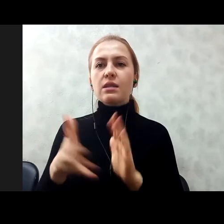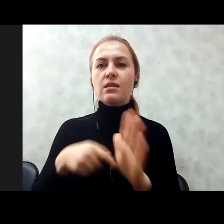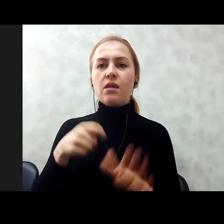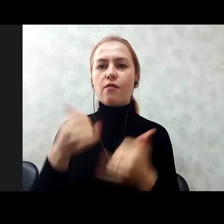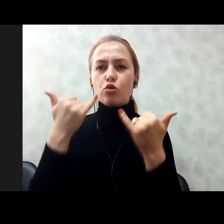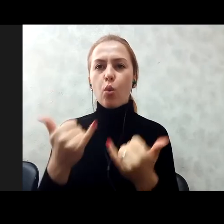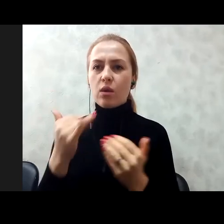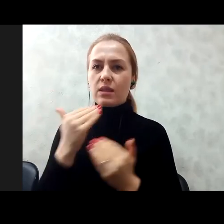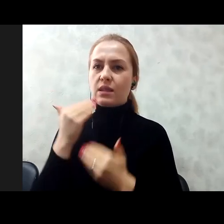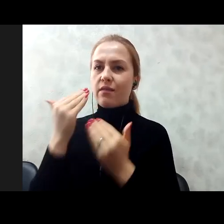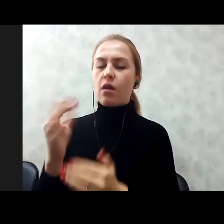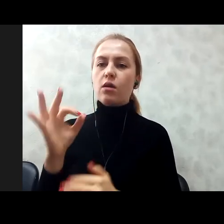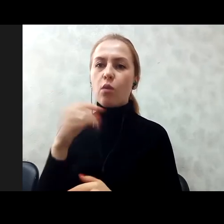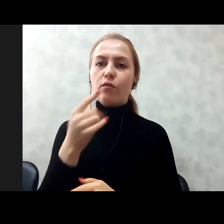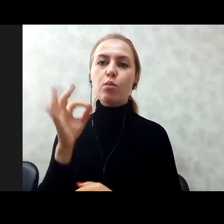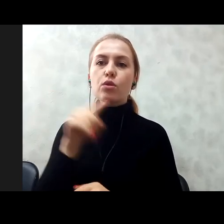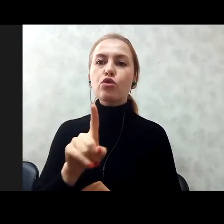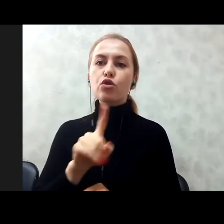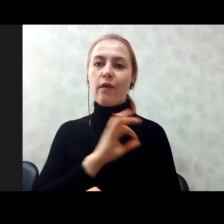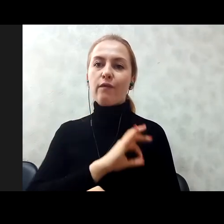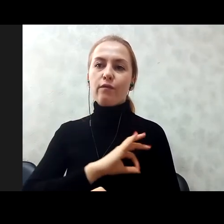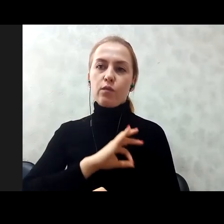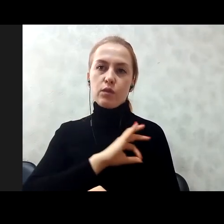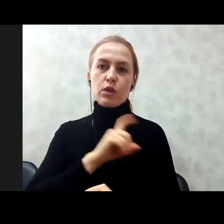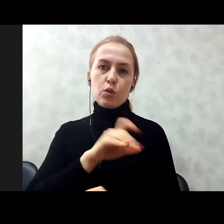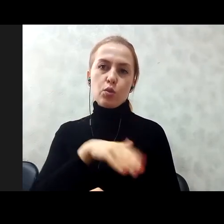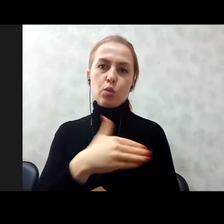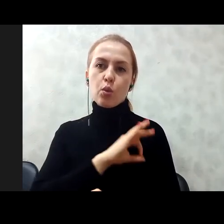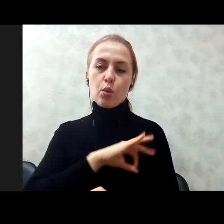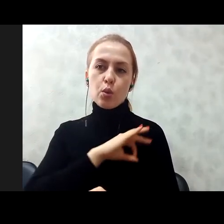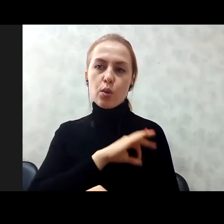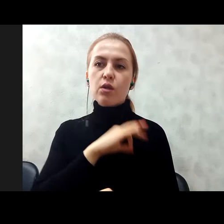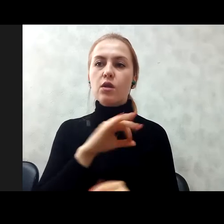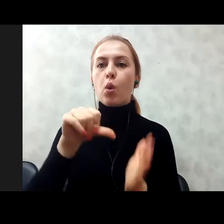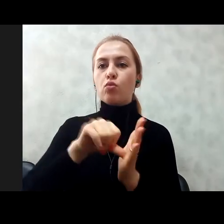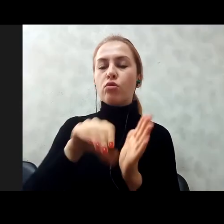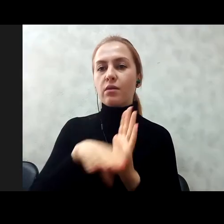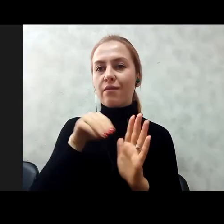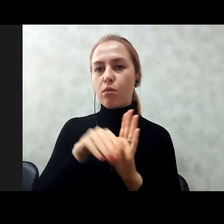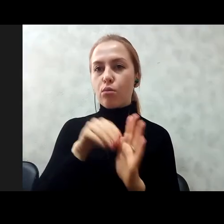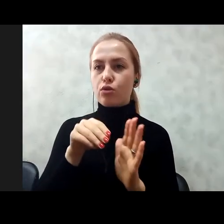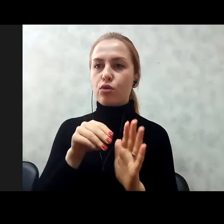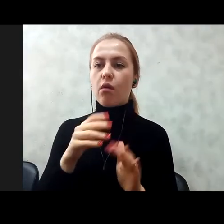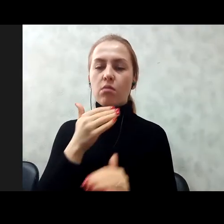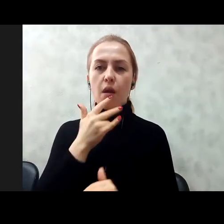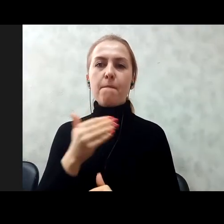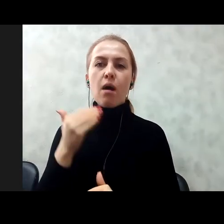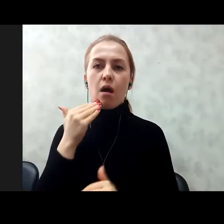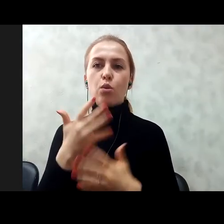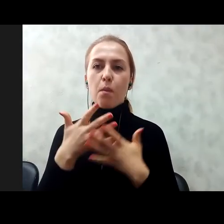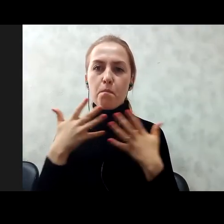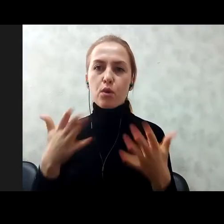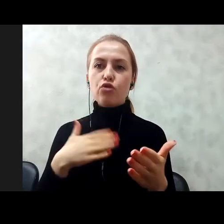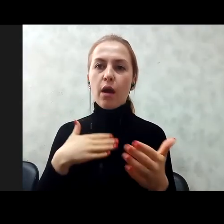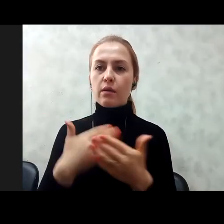prepared to fight for their rights. But now we can see that the participants of the campaigns